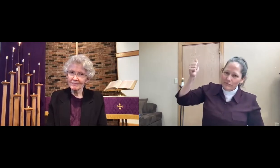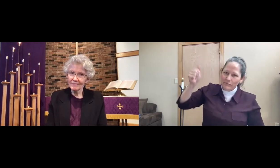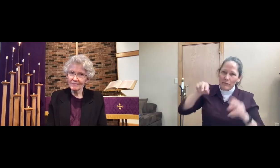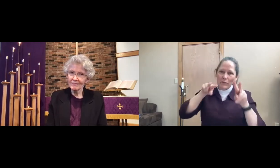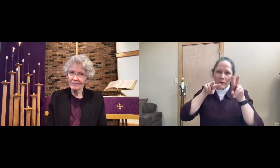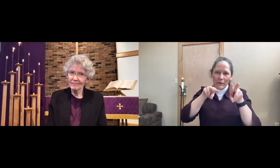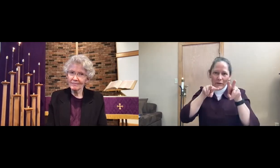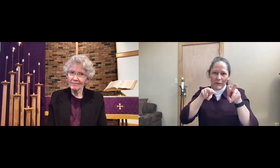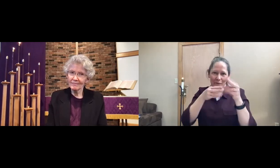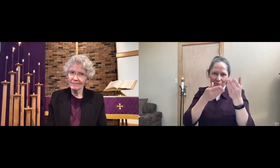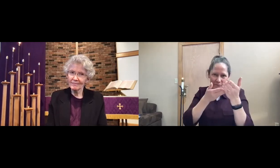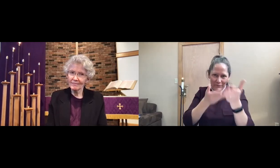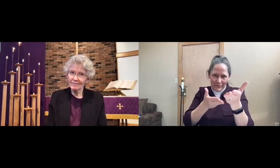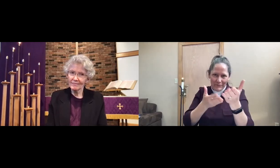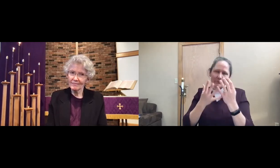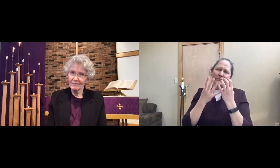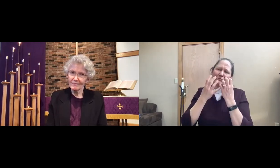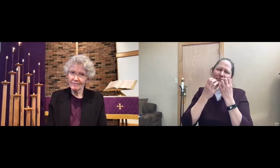The Lord look upon you with favor